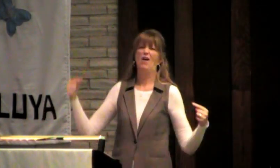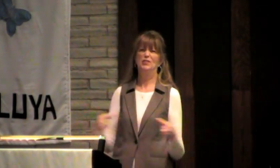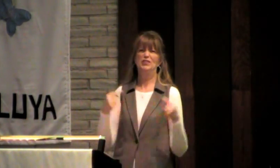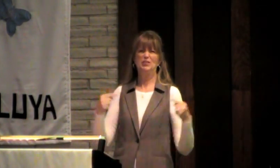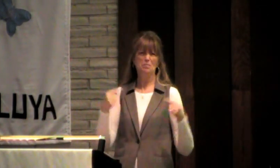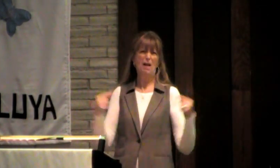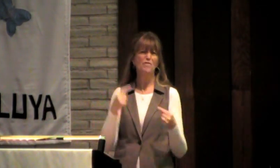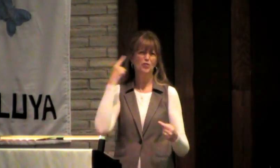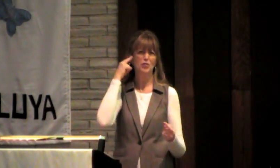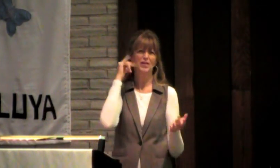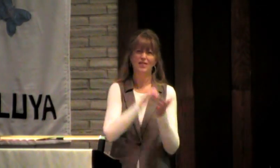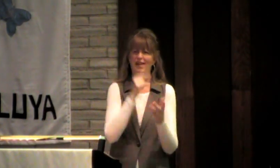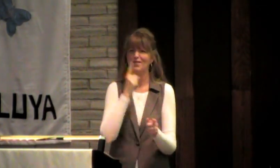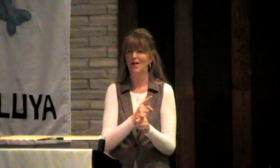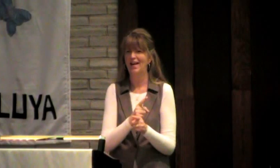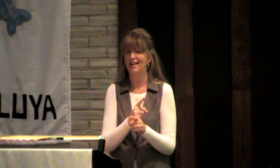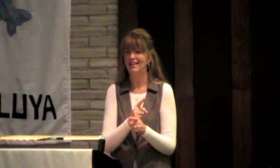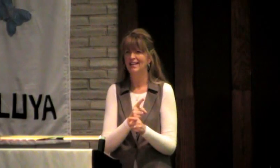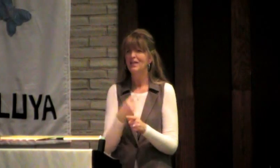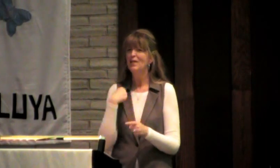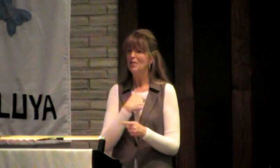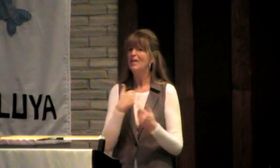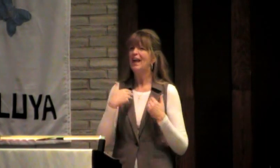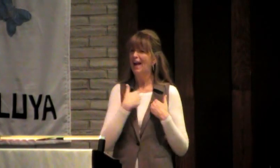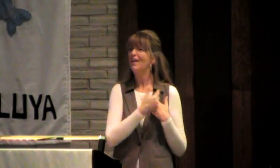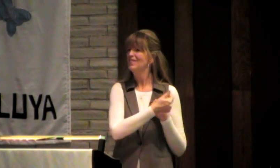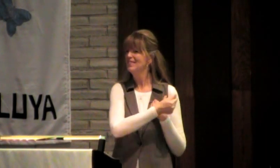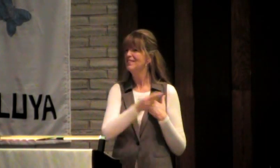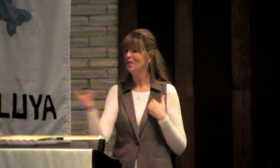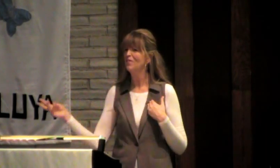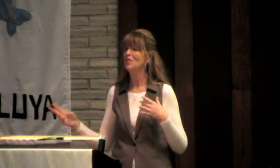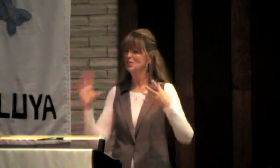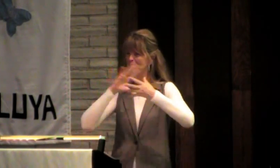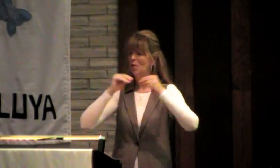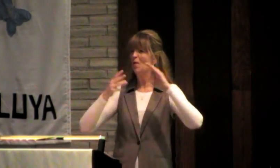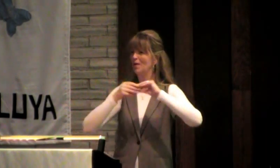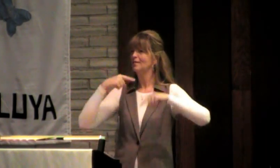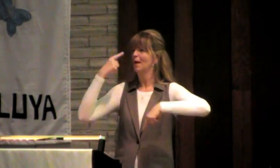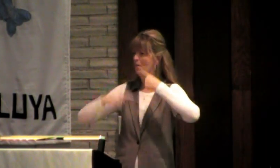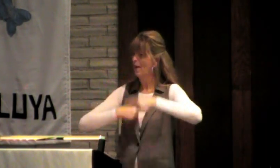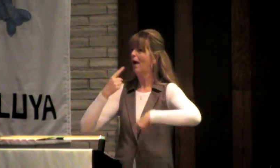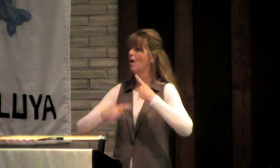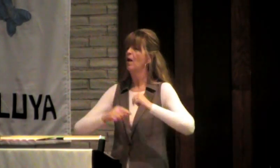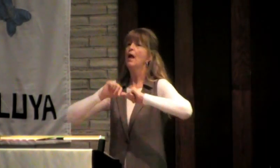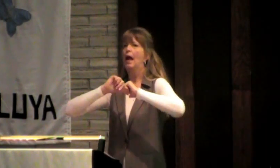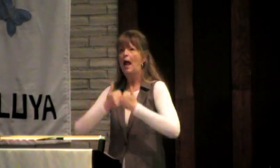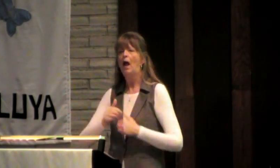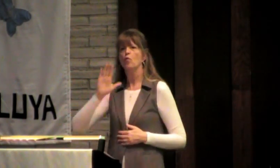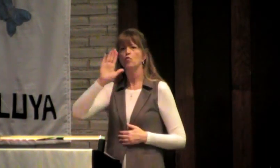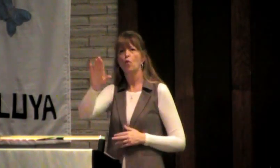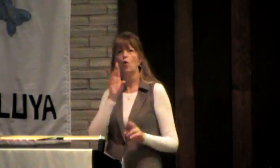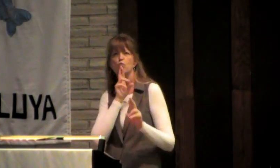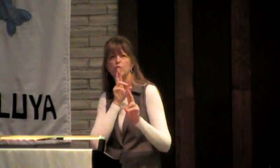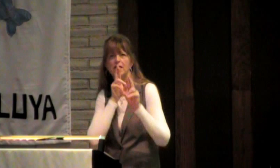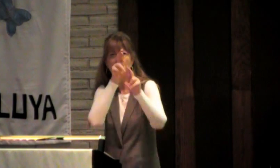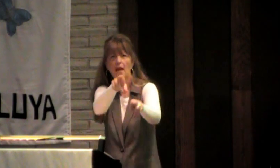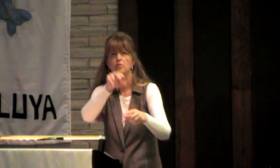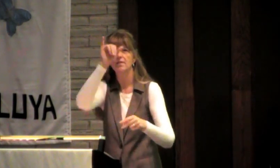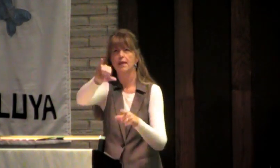that? That's painful to hear, right? We have several stories about how your